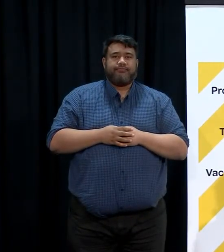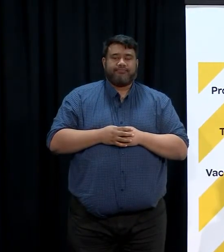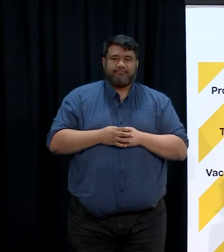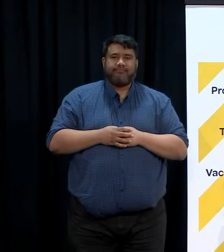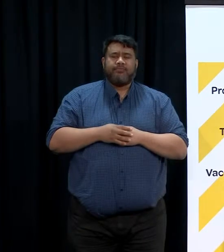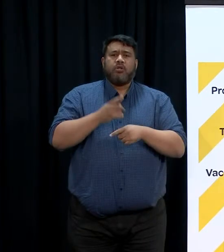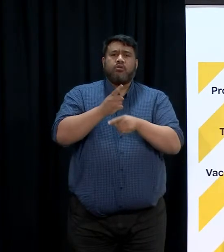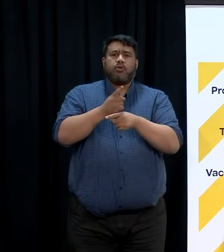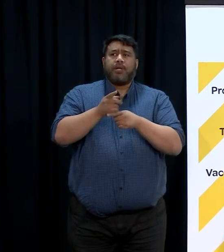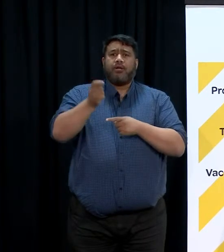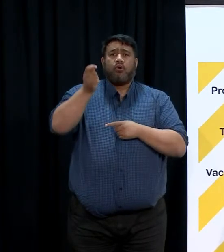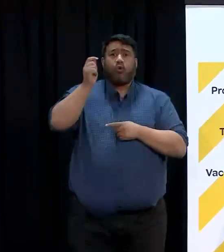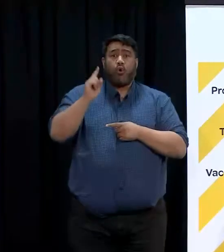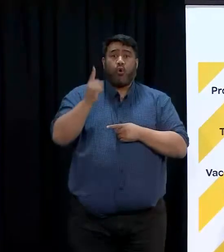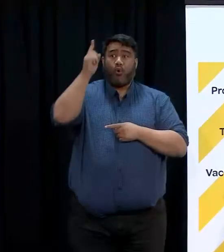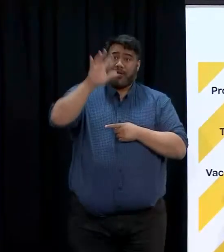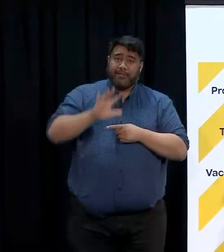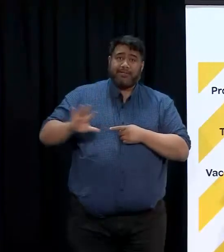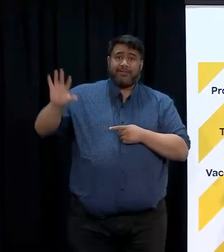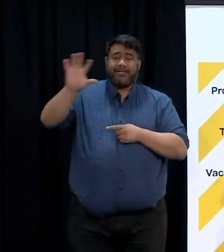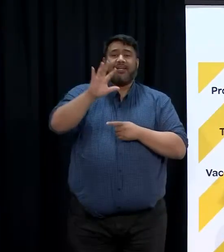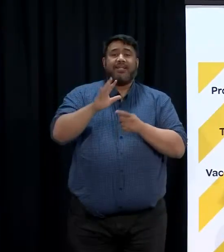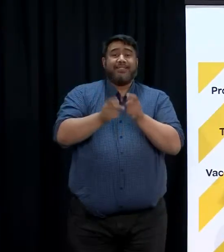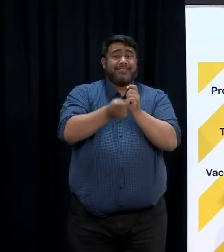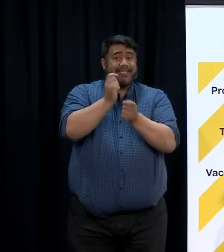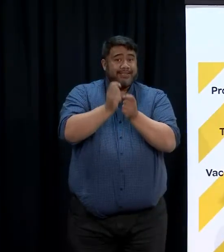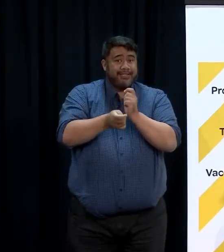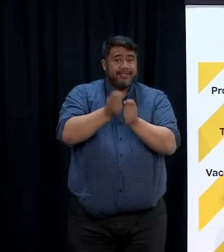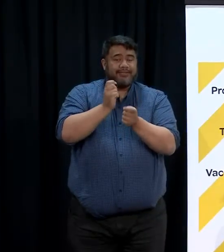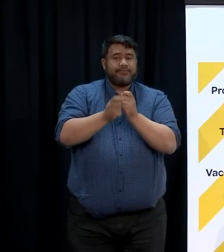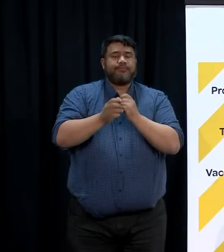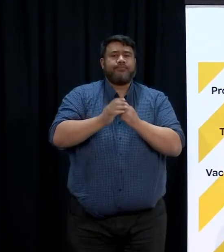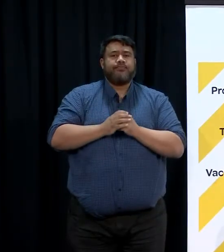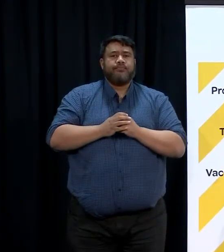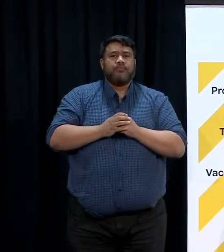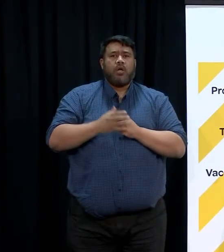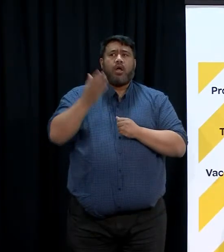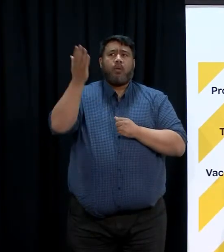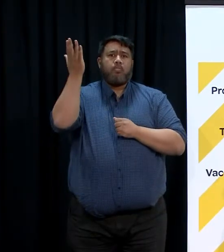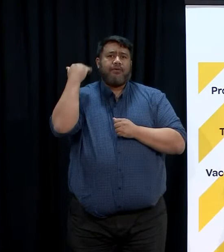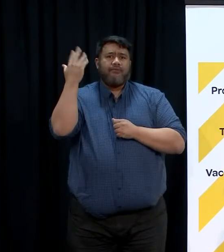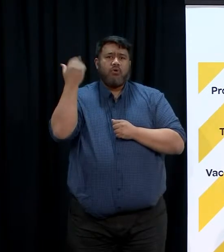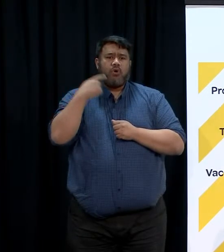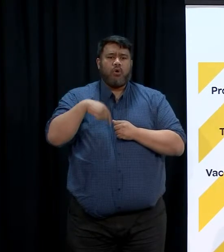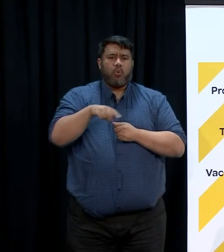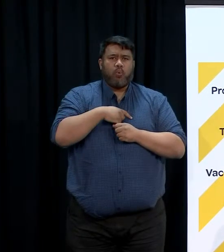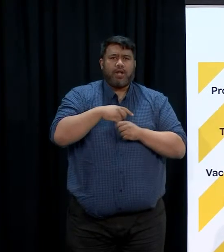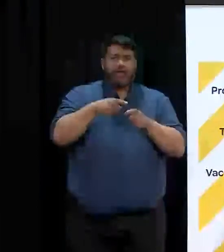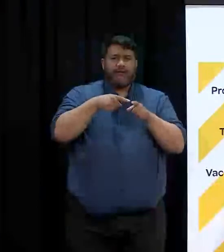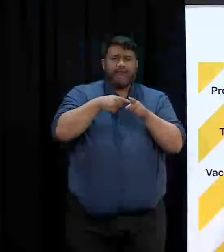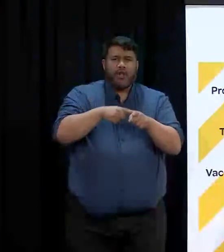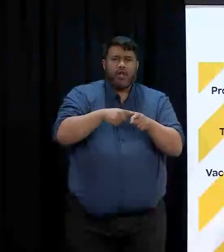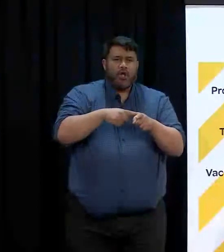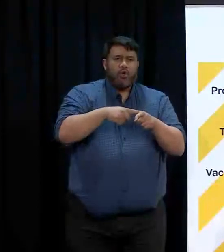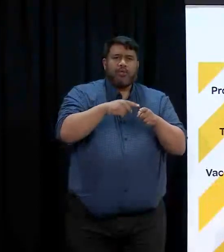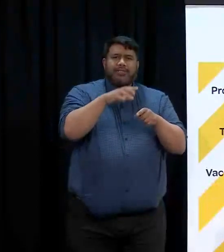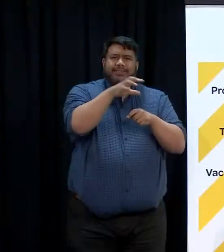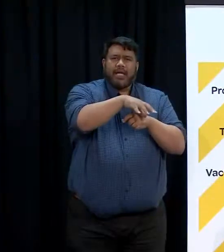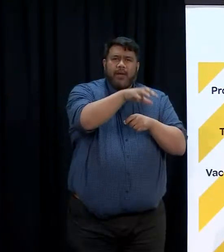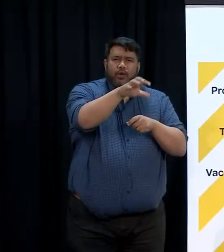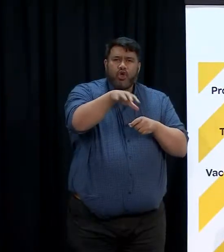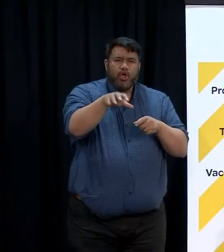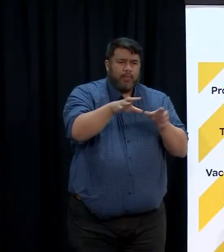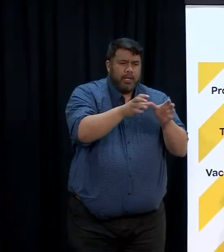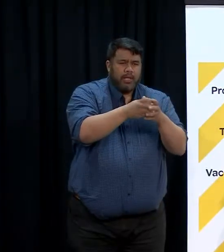Testing in Auckland, the team up there has moved away from using suburbs of interest because the infections are now